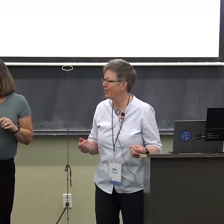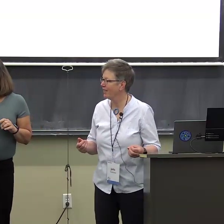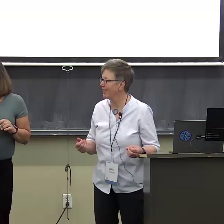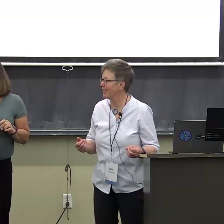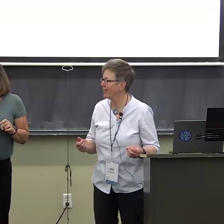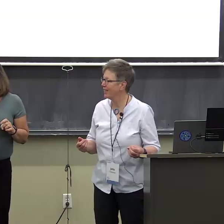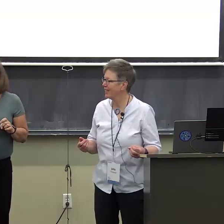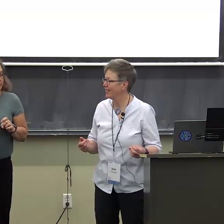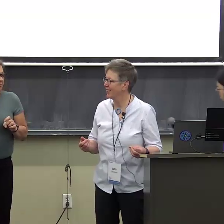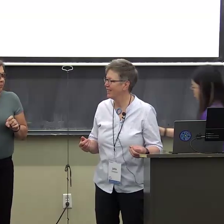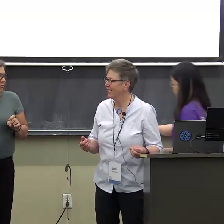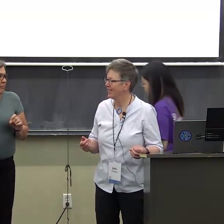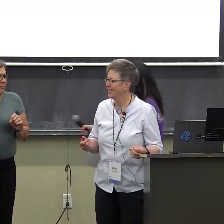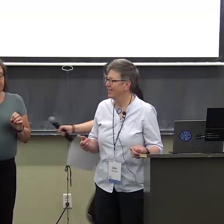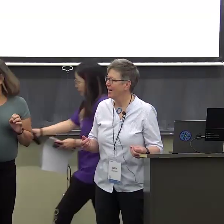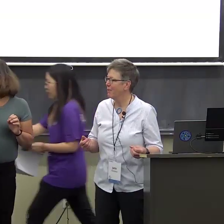yeah.